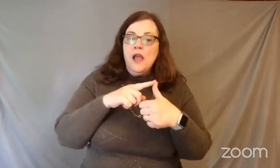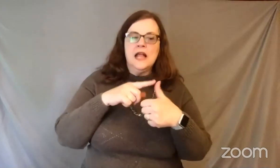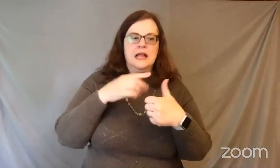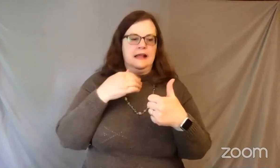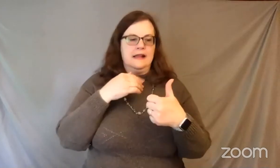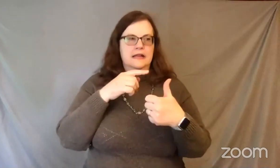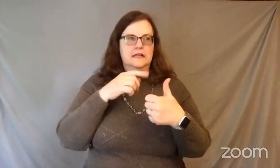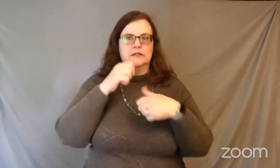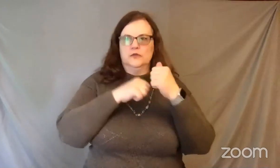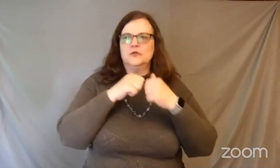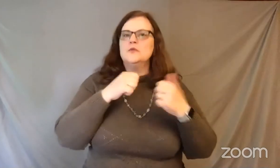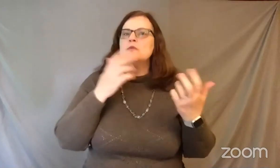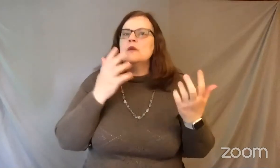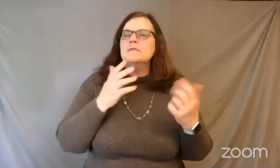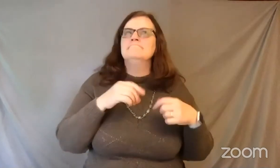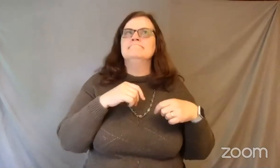language applies to. The first being